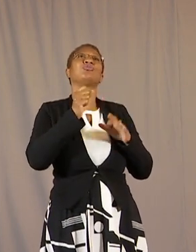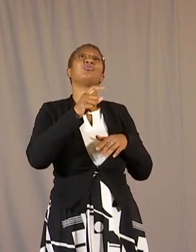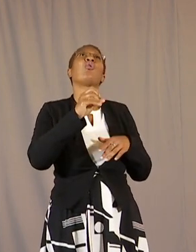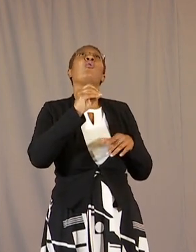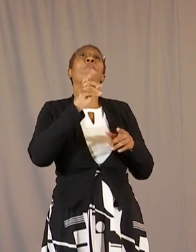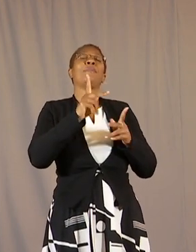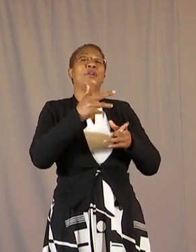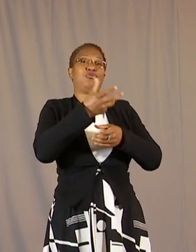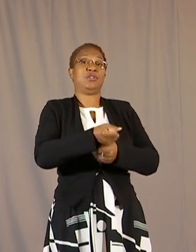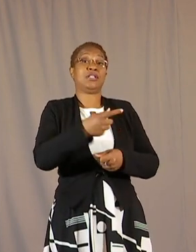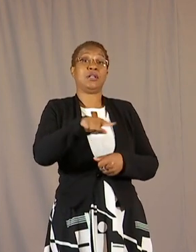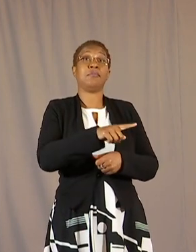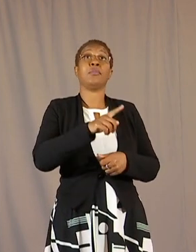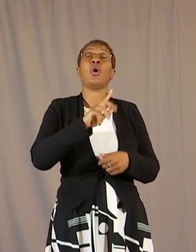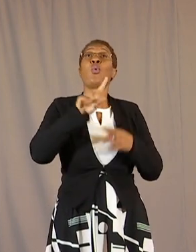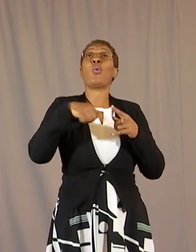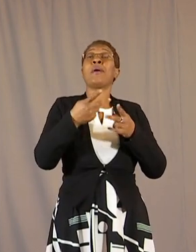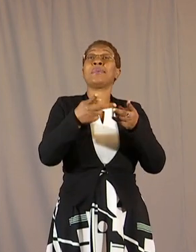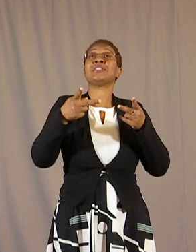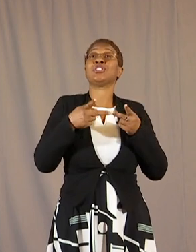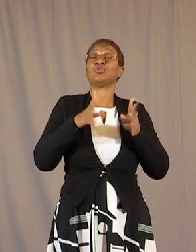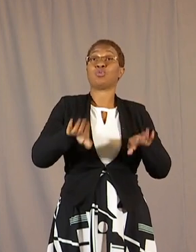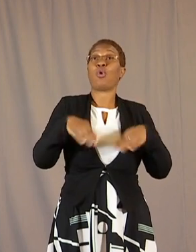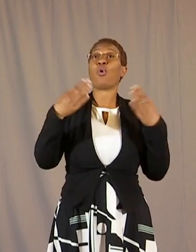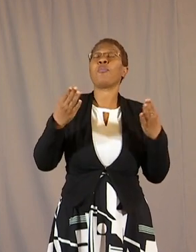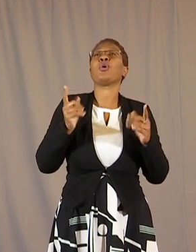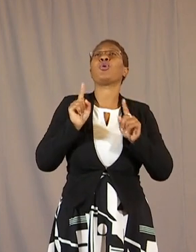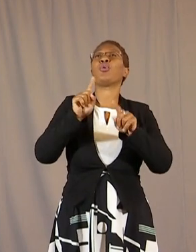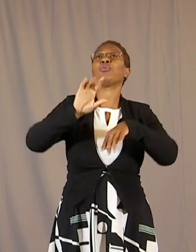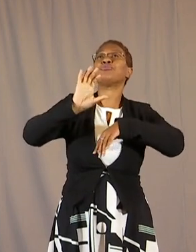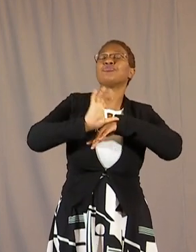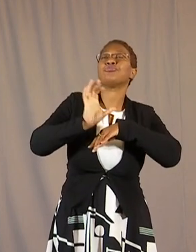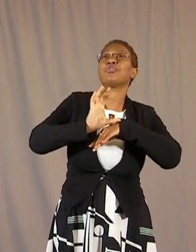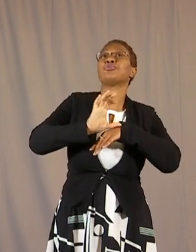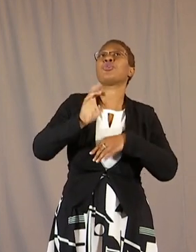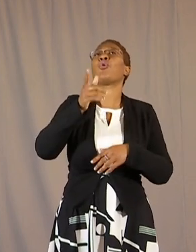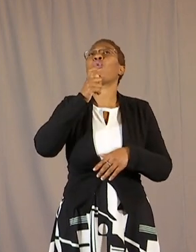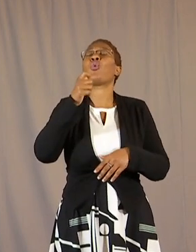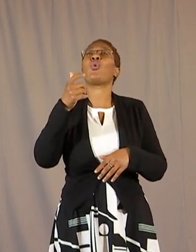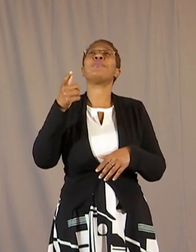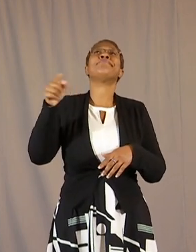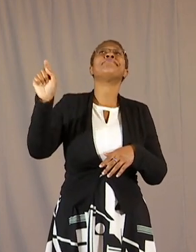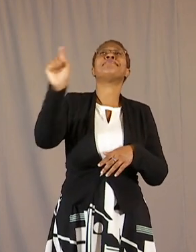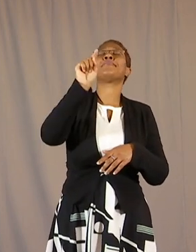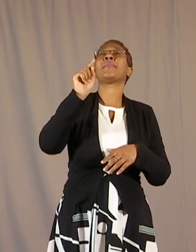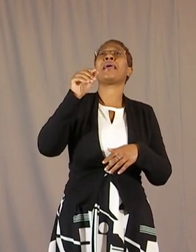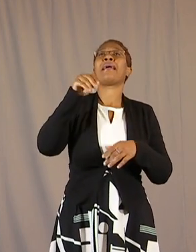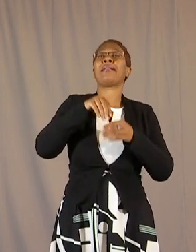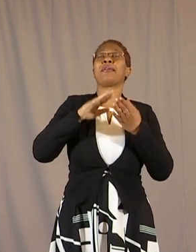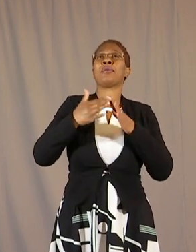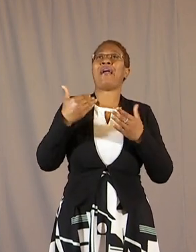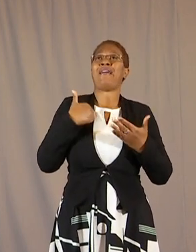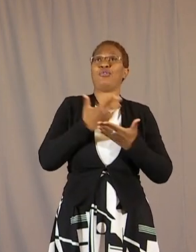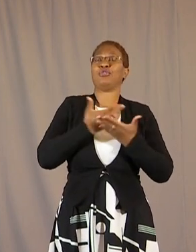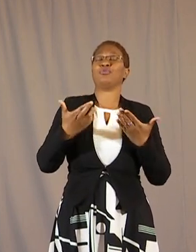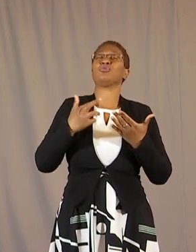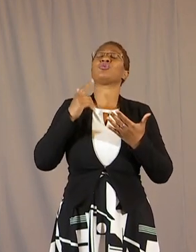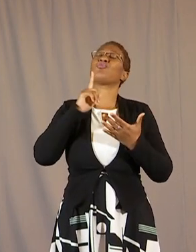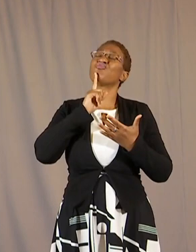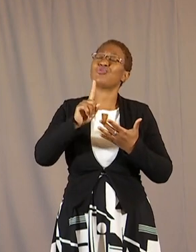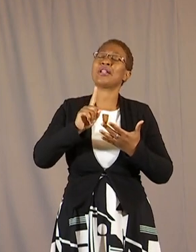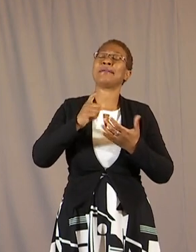was open, we want you to go to the church and talk to church about who in the community has those resources. So really building that